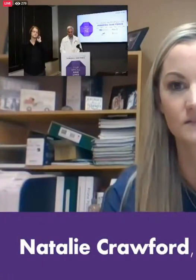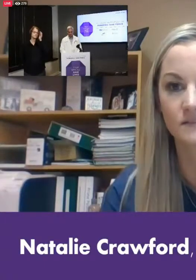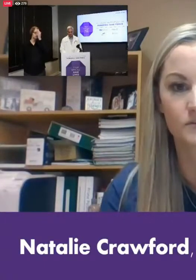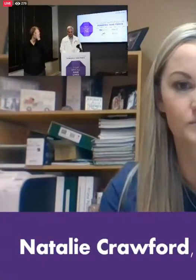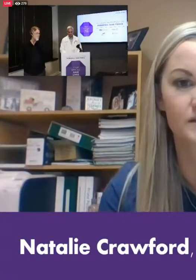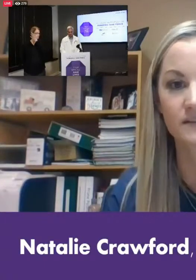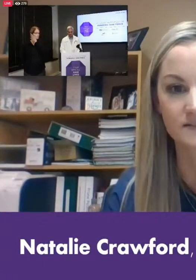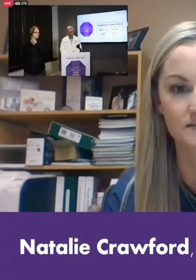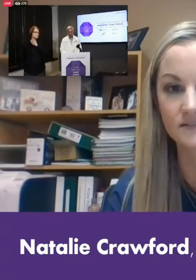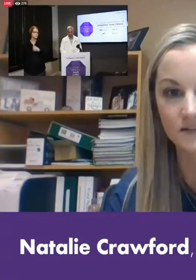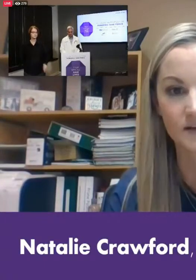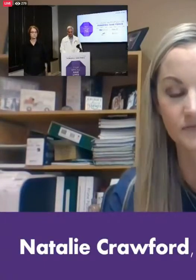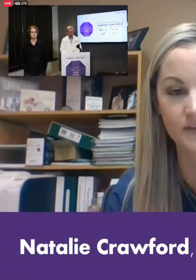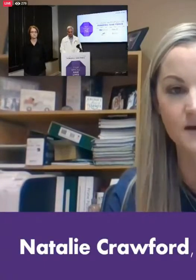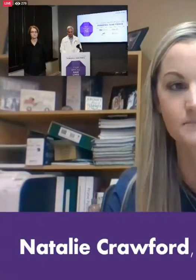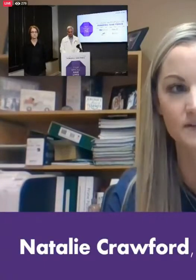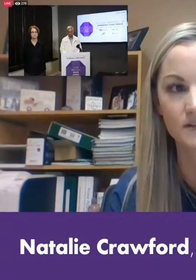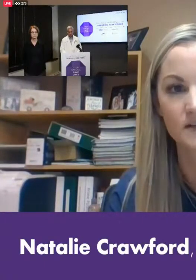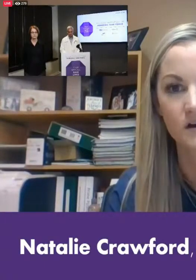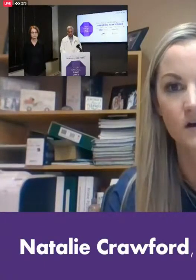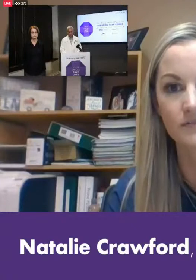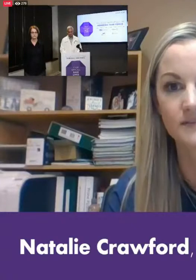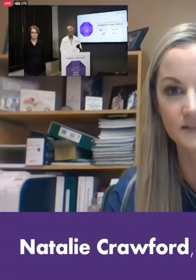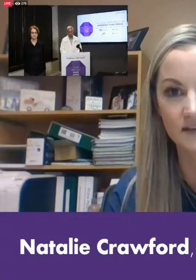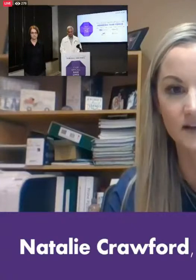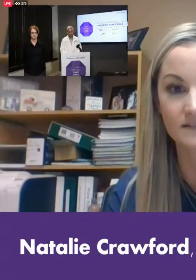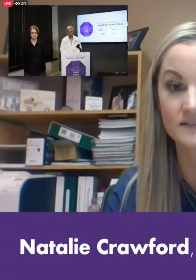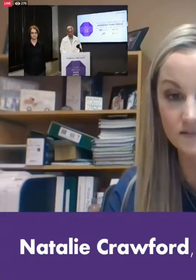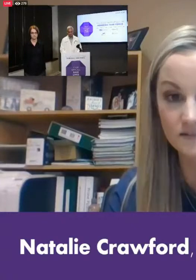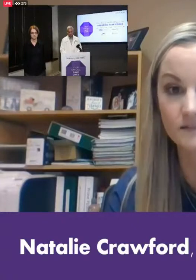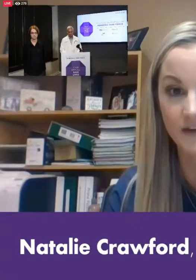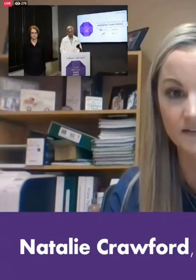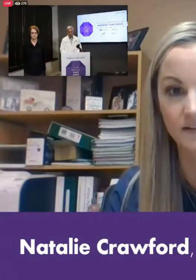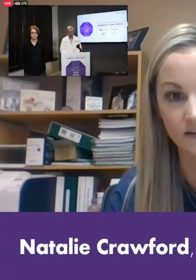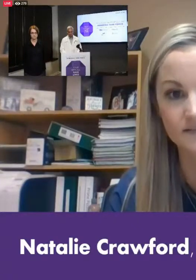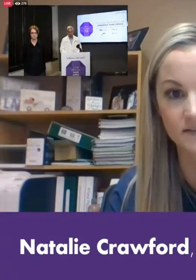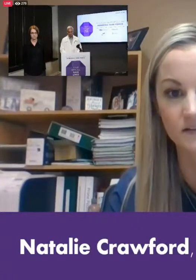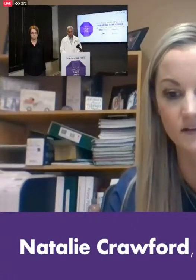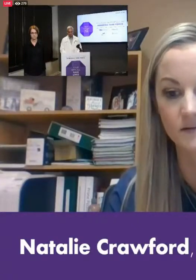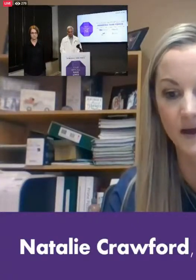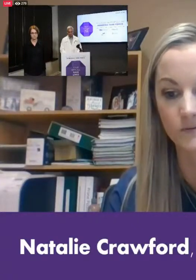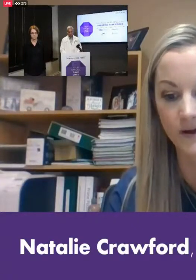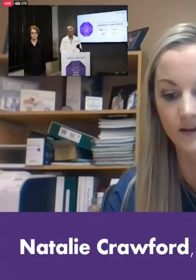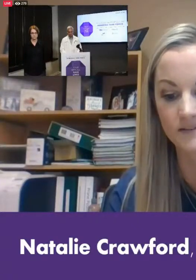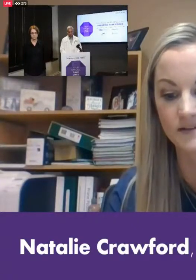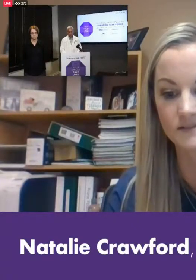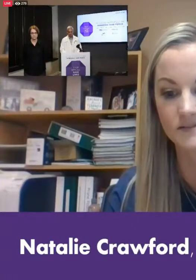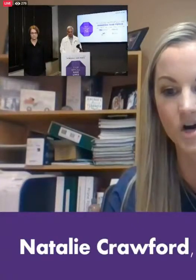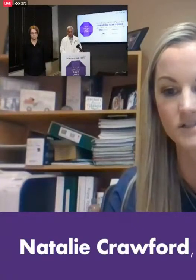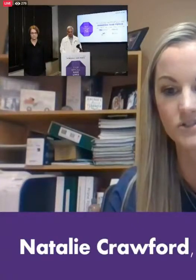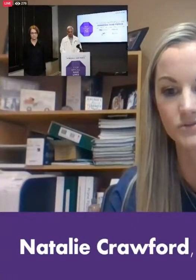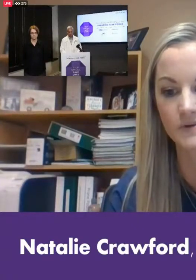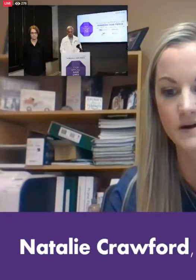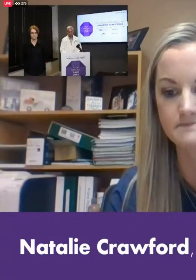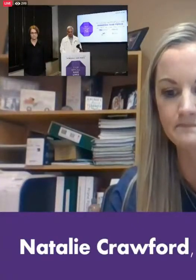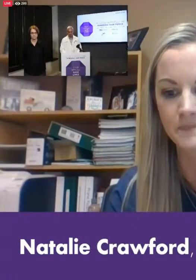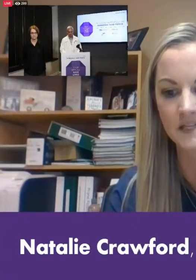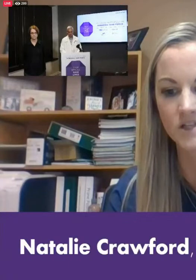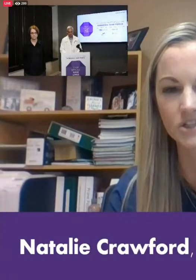work. There really isn't time for that. But on the sidelines, this is affecting us in a bad way. It's